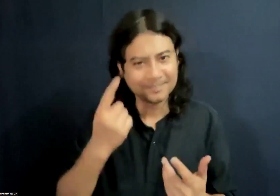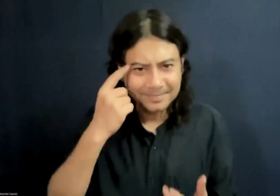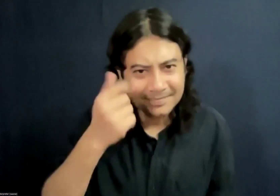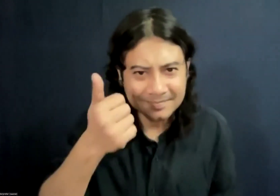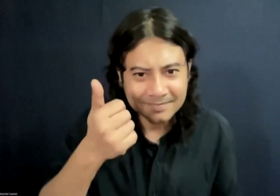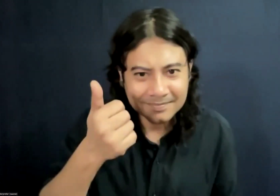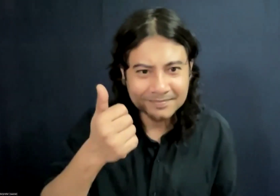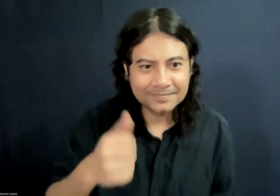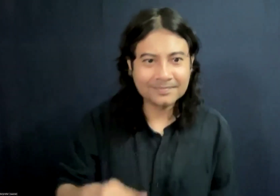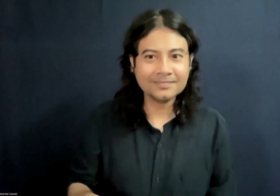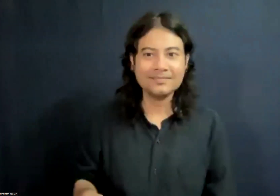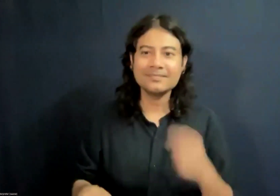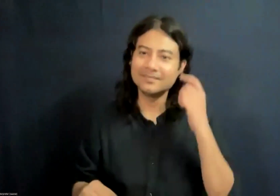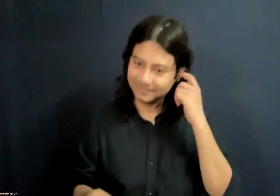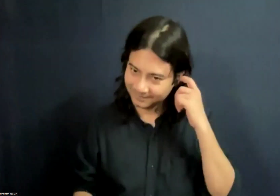Yeah.